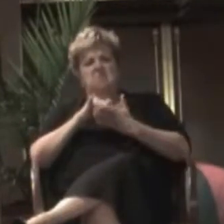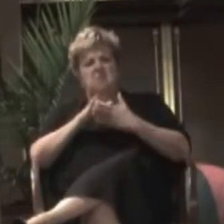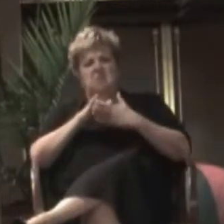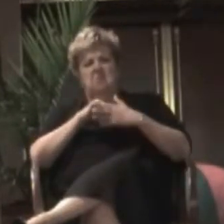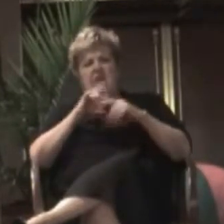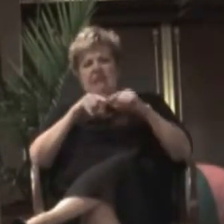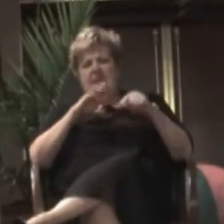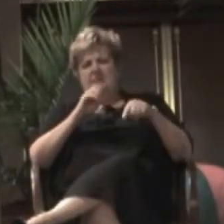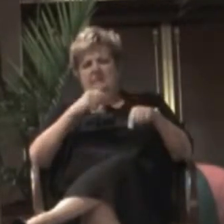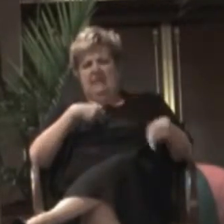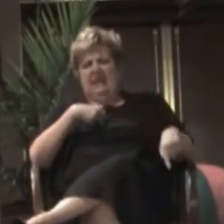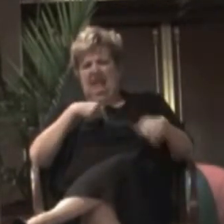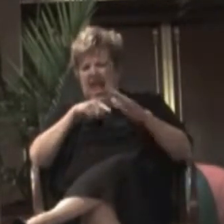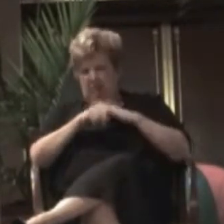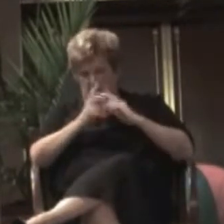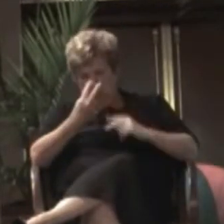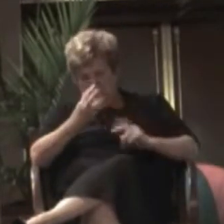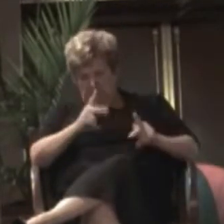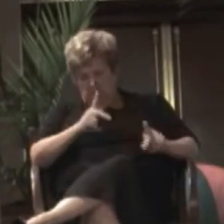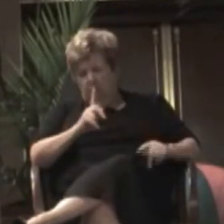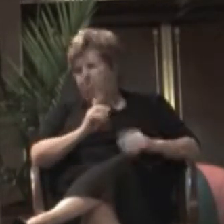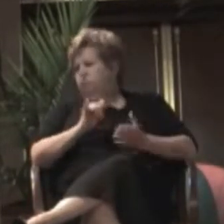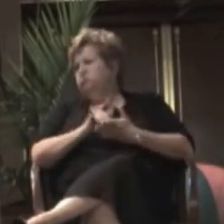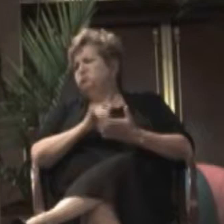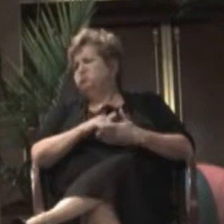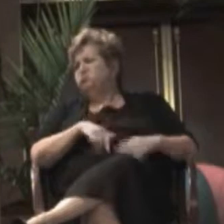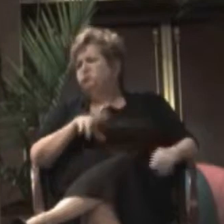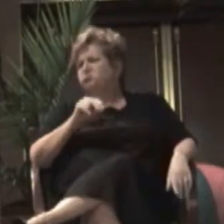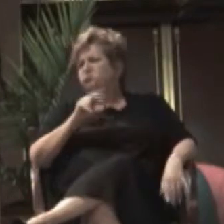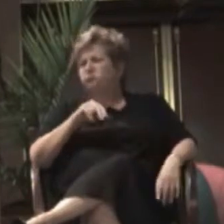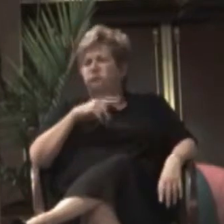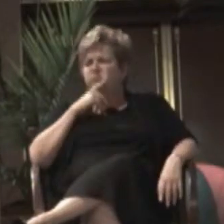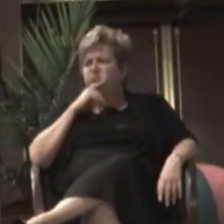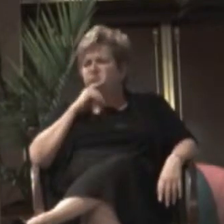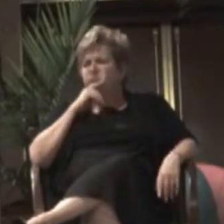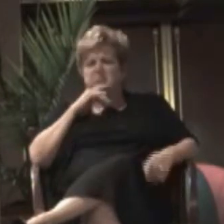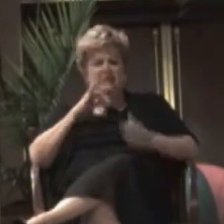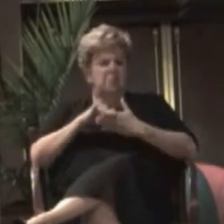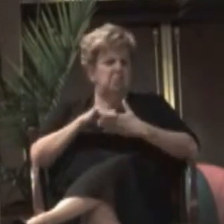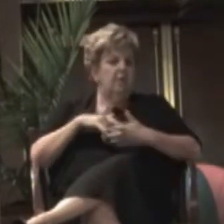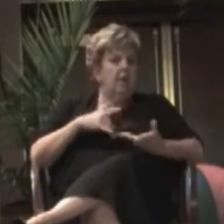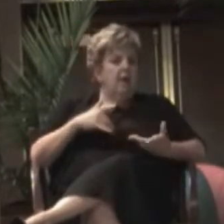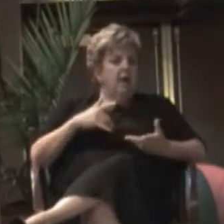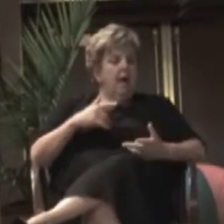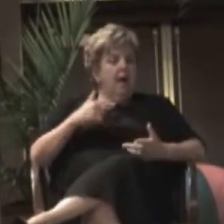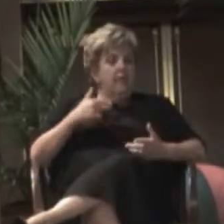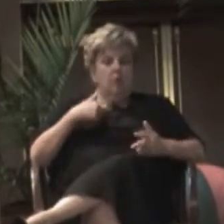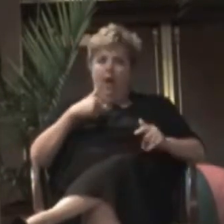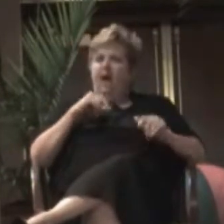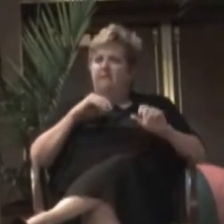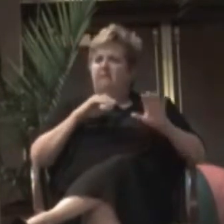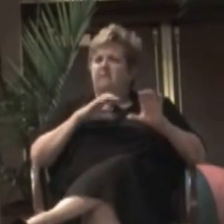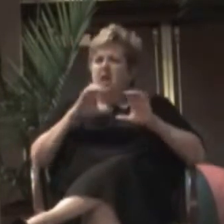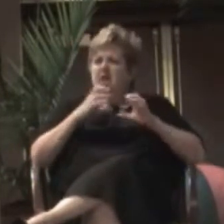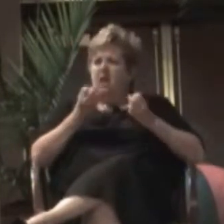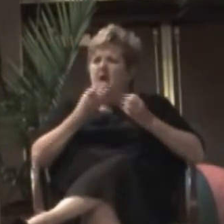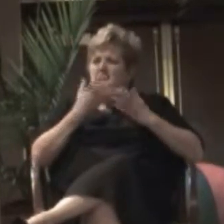gradually accepted the truth, that what I believed to be the truth, that I'd done more damage than any drunk ever ought to be allowed to do.